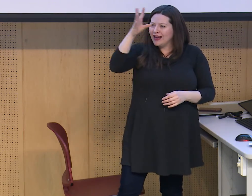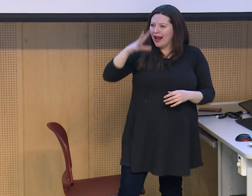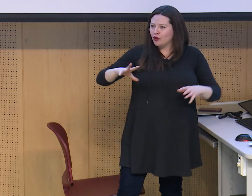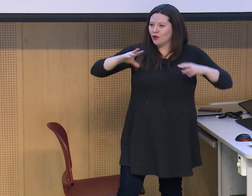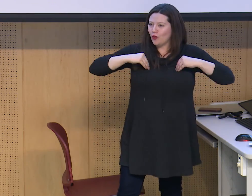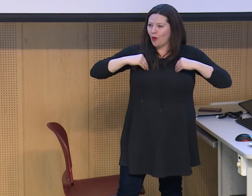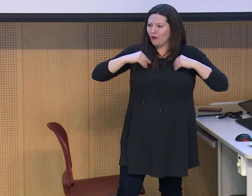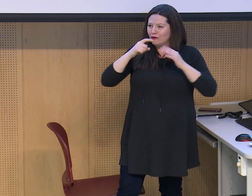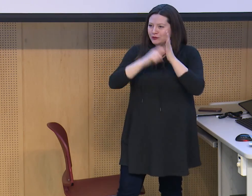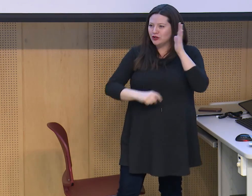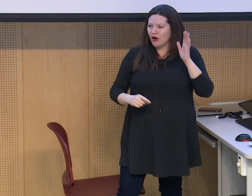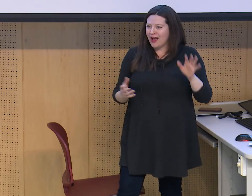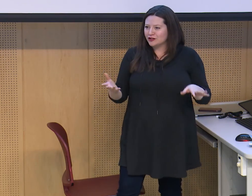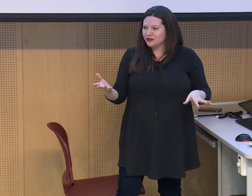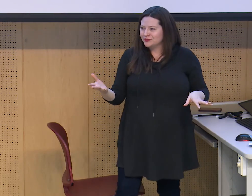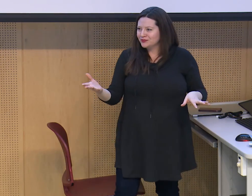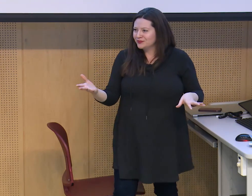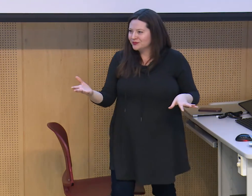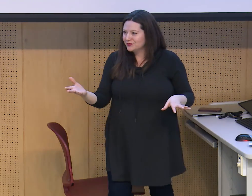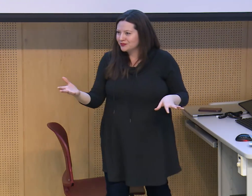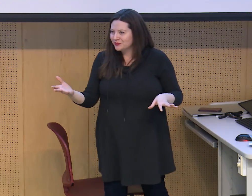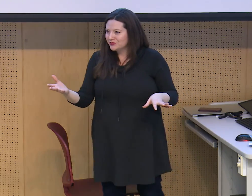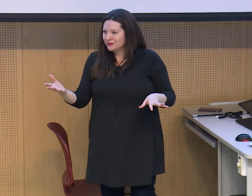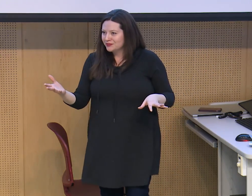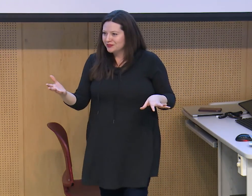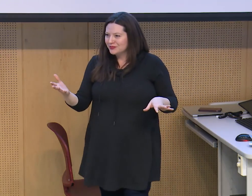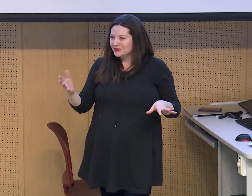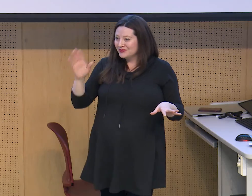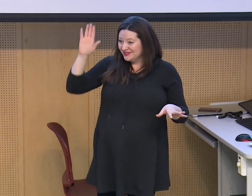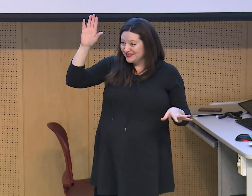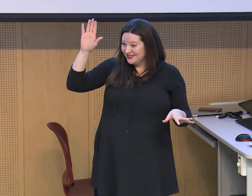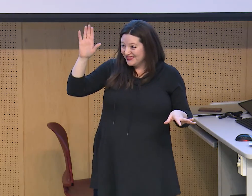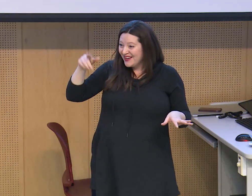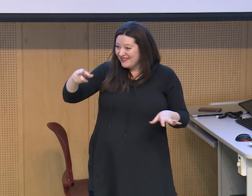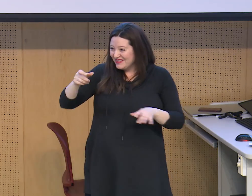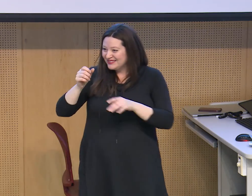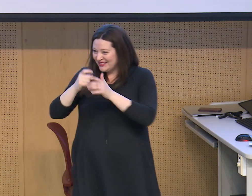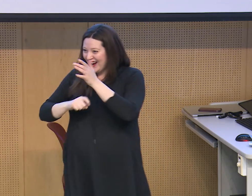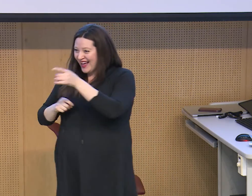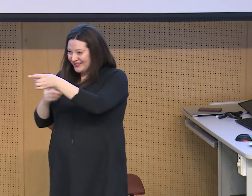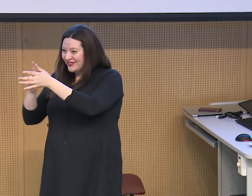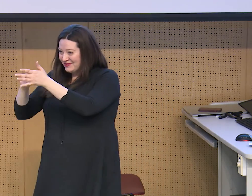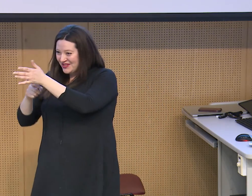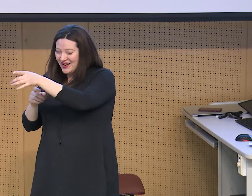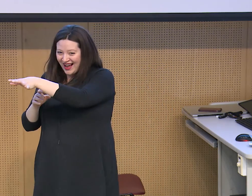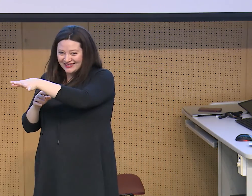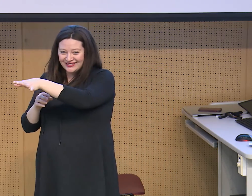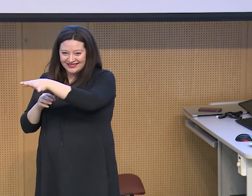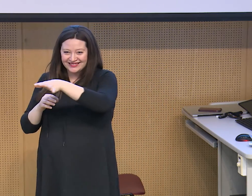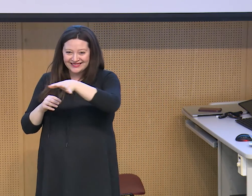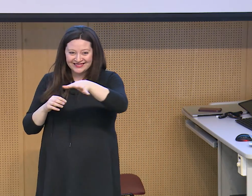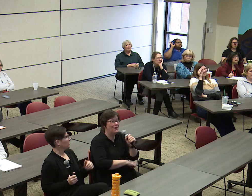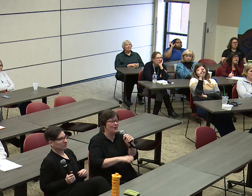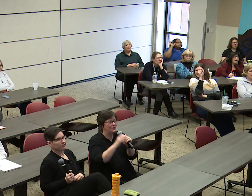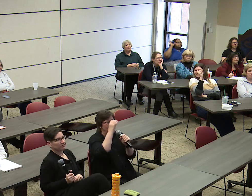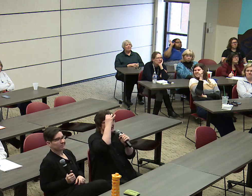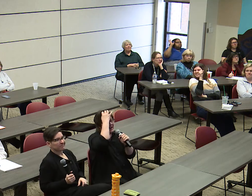you have created your own from scratch? From scratch, right? You've done your own. A lot of people